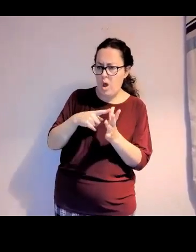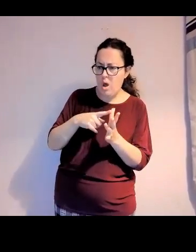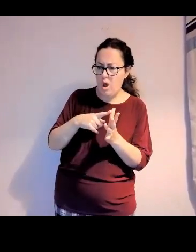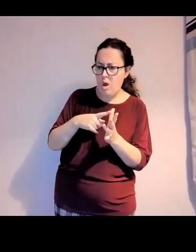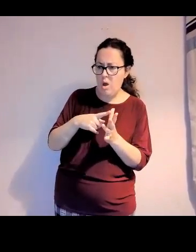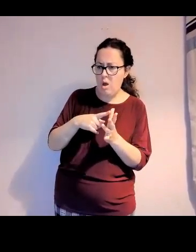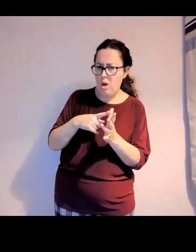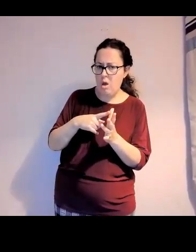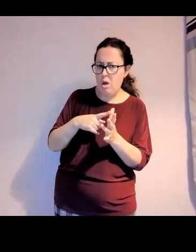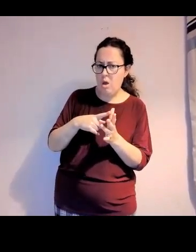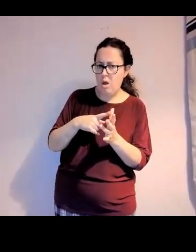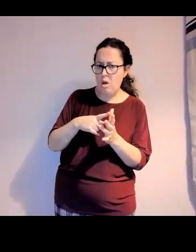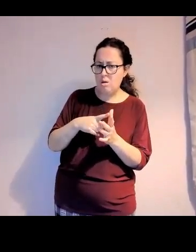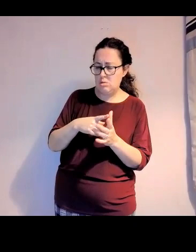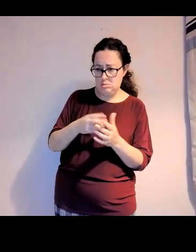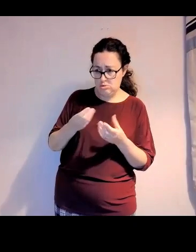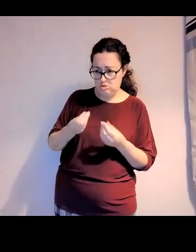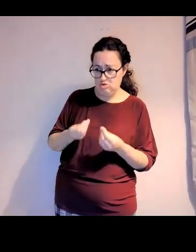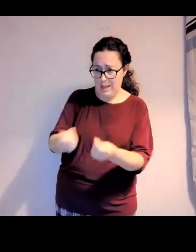Leads into it straight away.